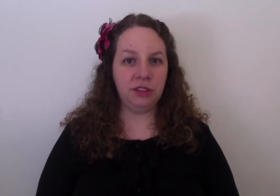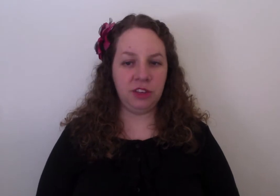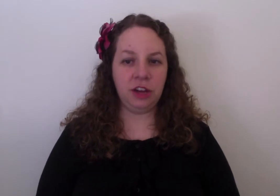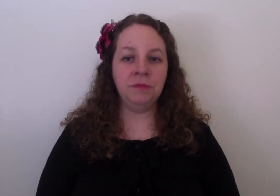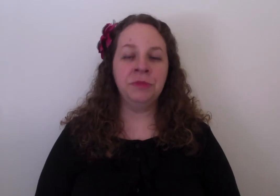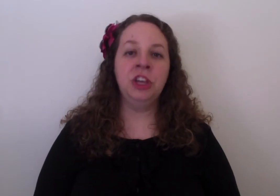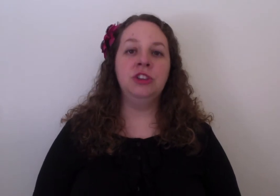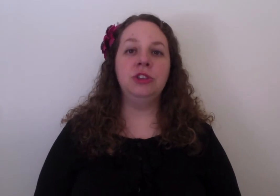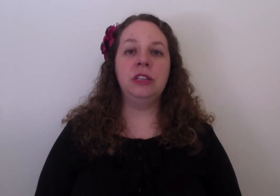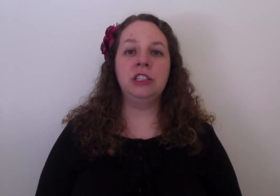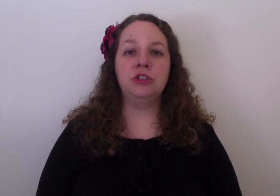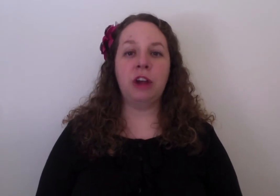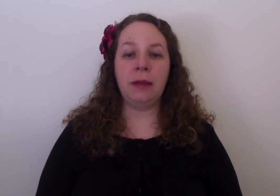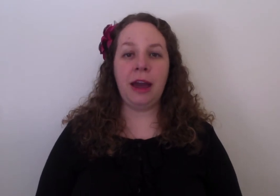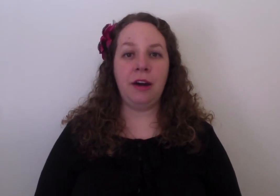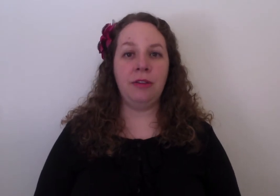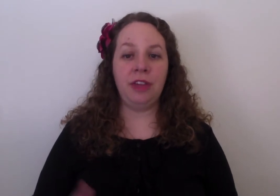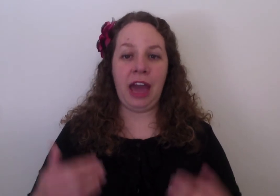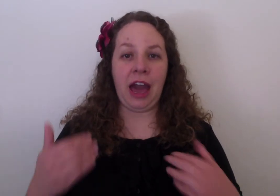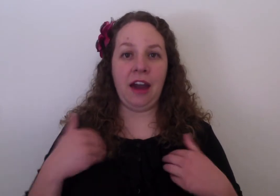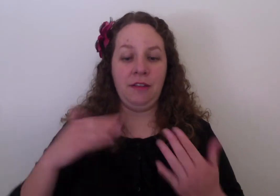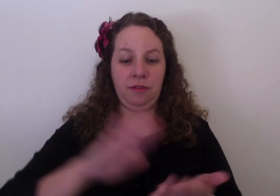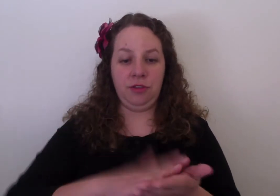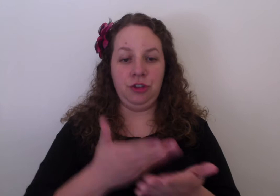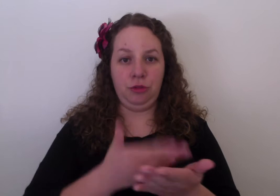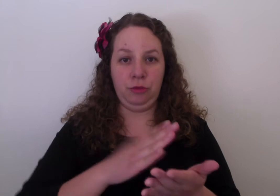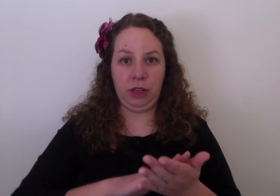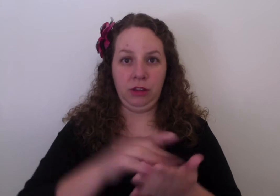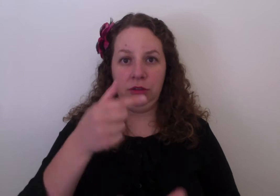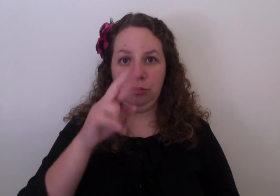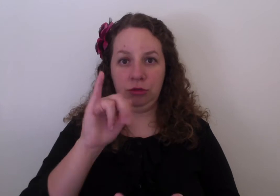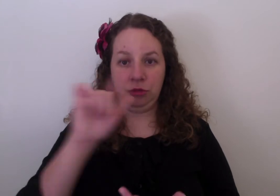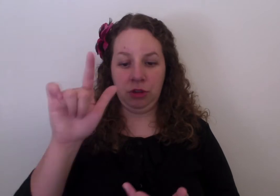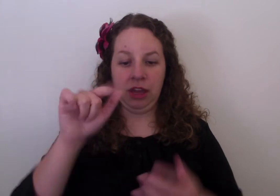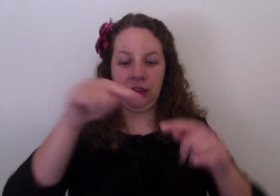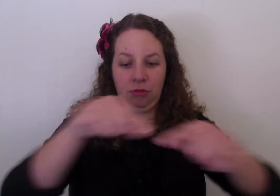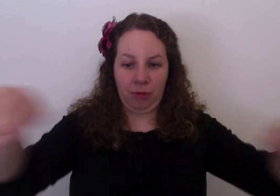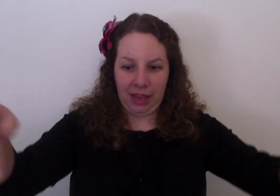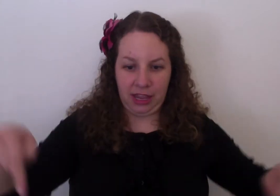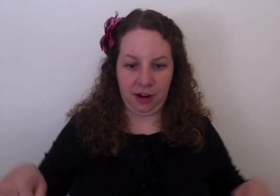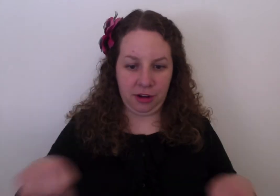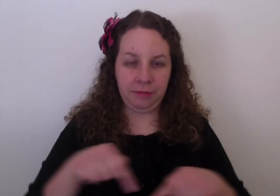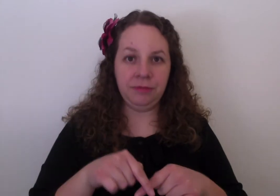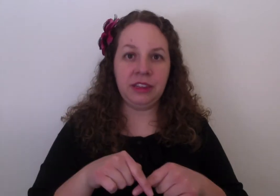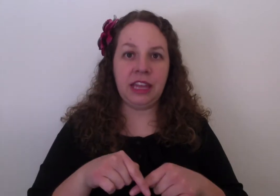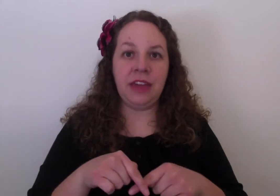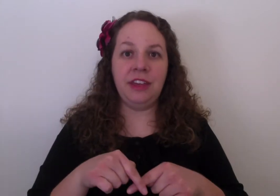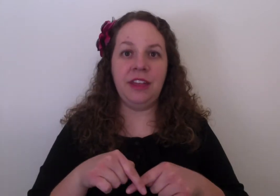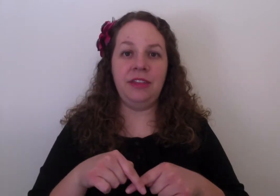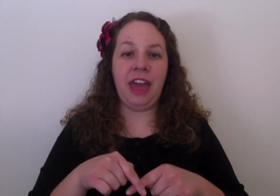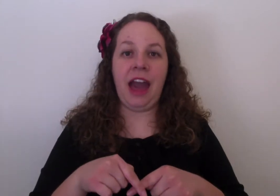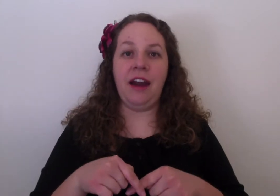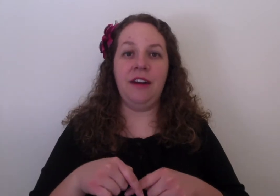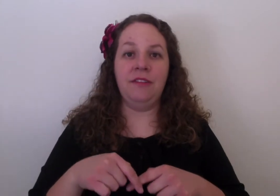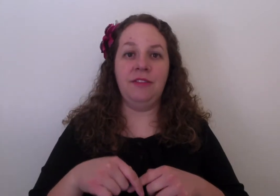video. So you can describe how they have the grill right here, and then they have